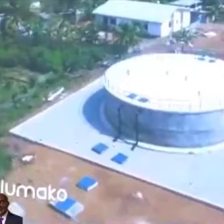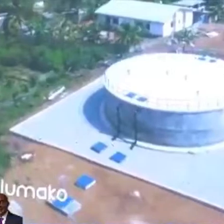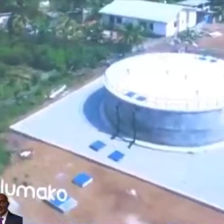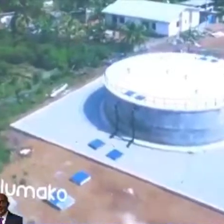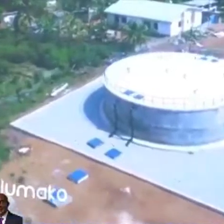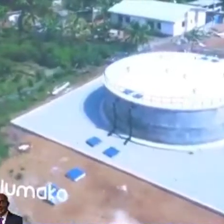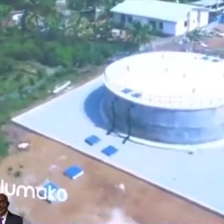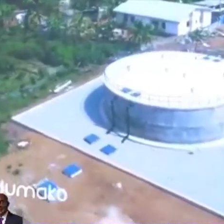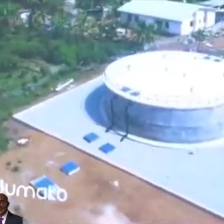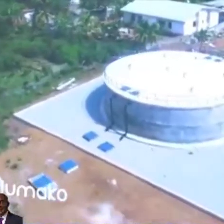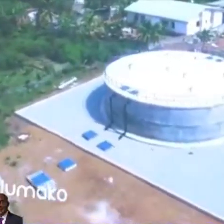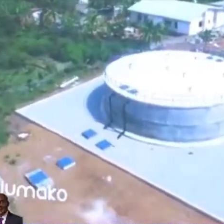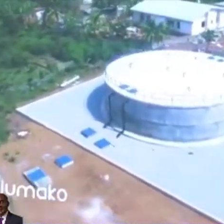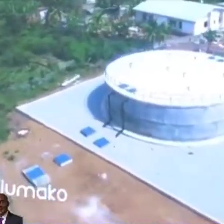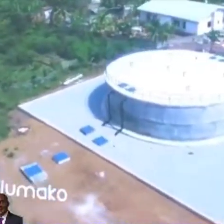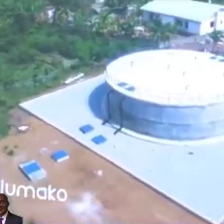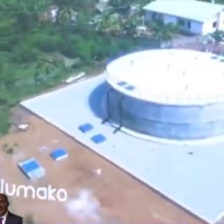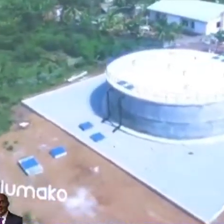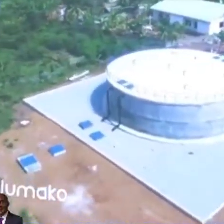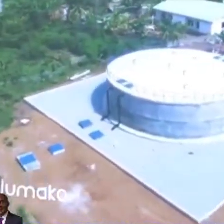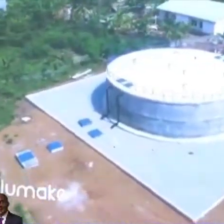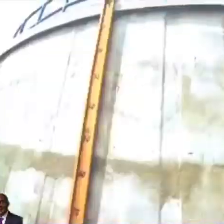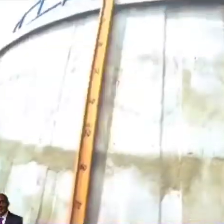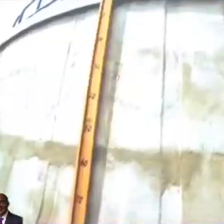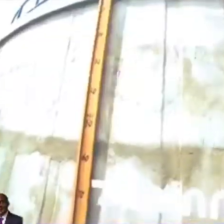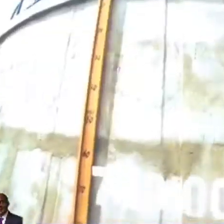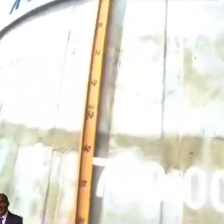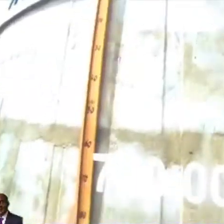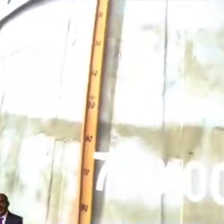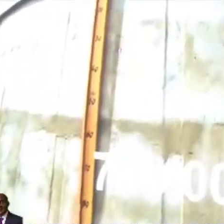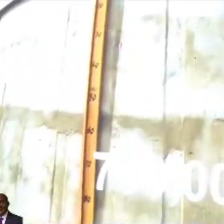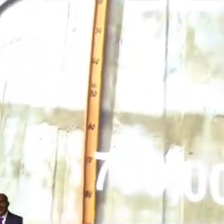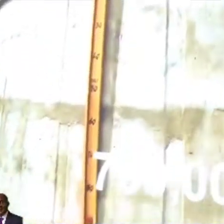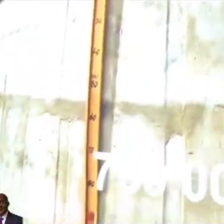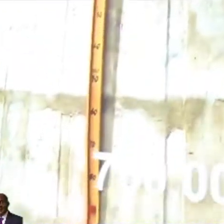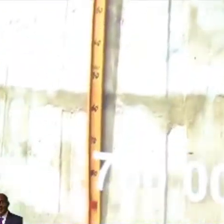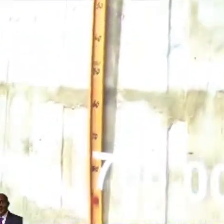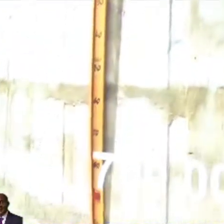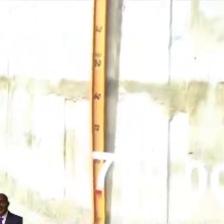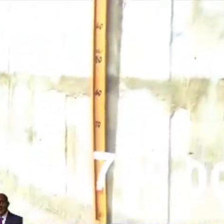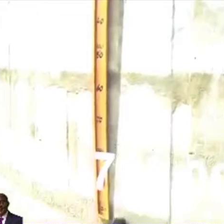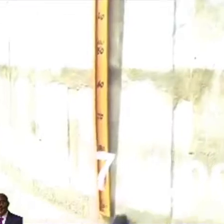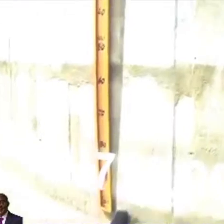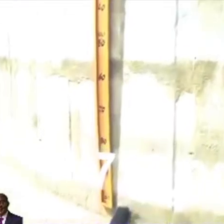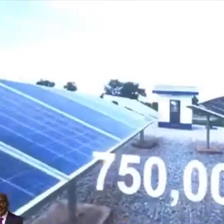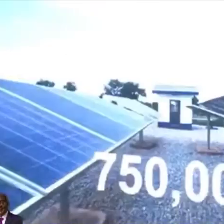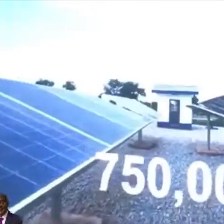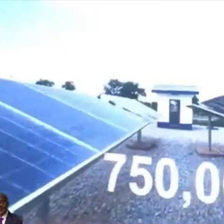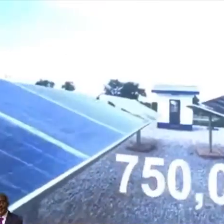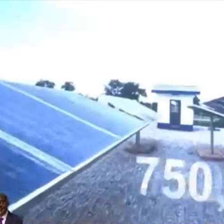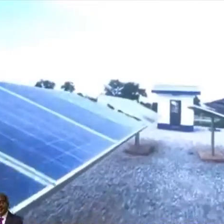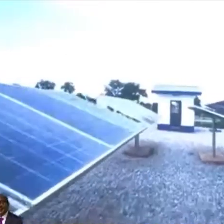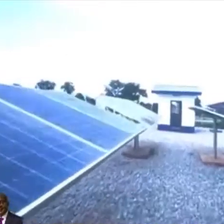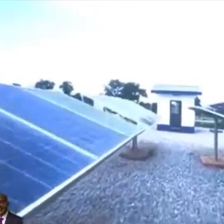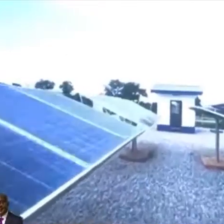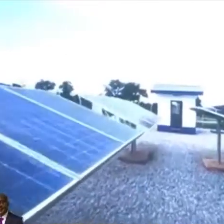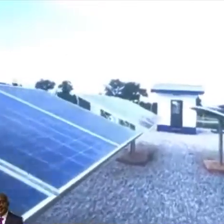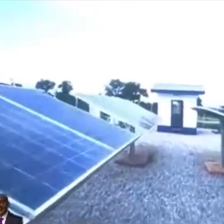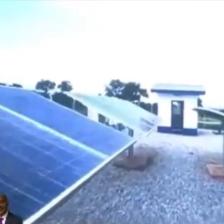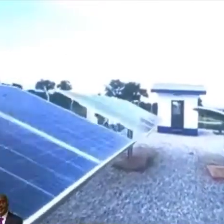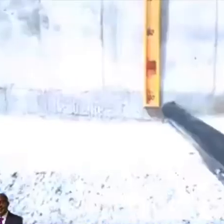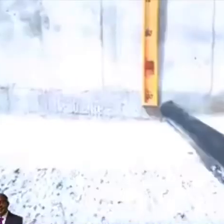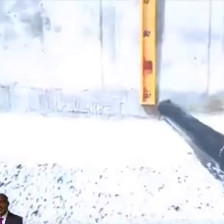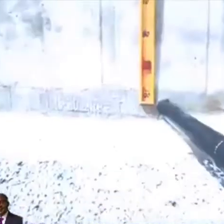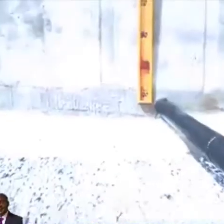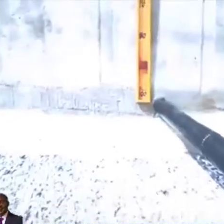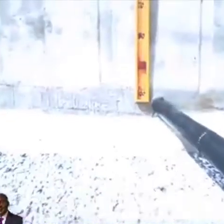This is a community water reservoir. It takes 750,000 liters of clean water from its pumping station